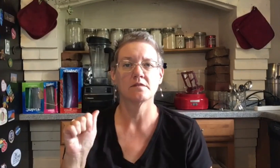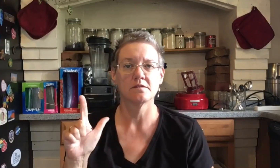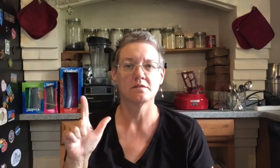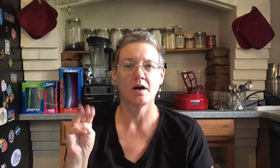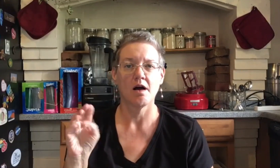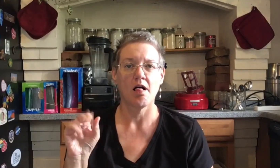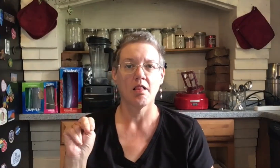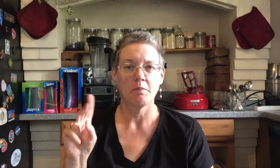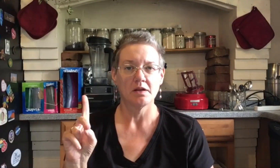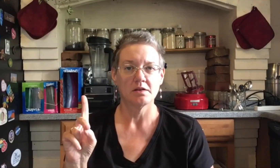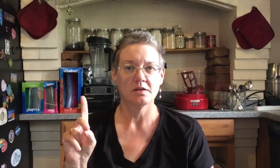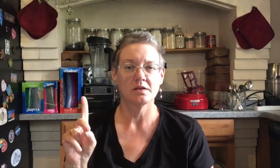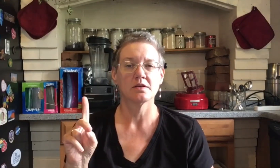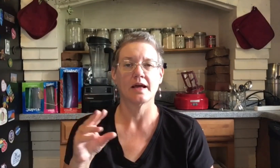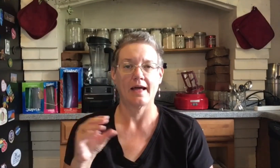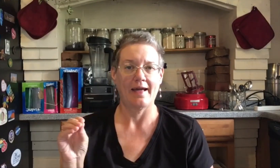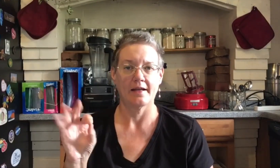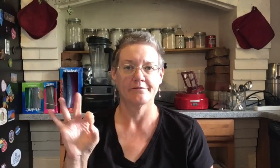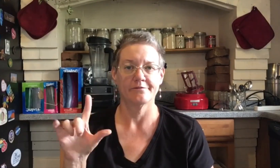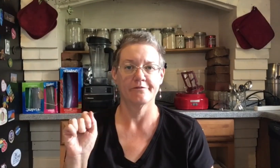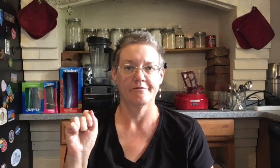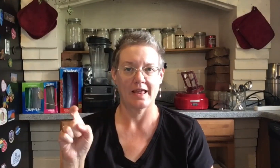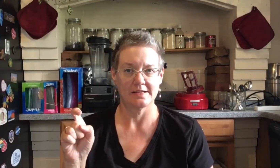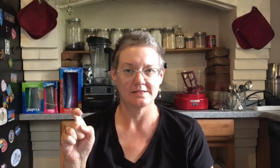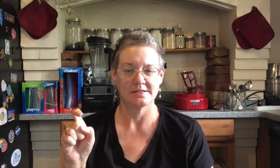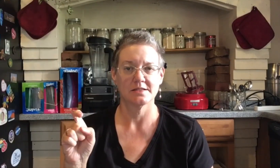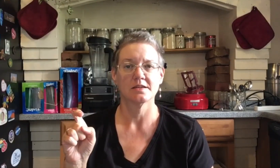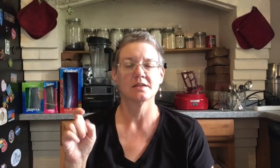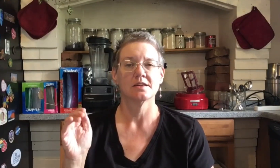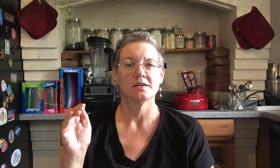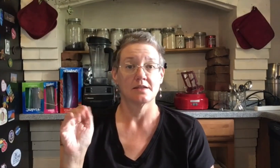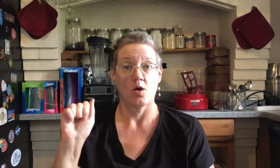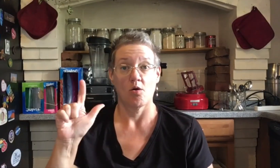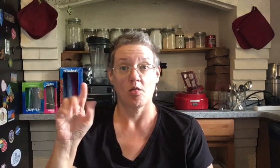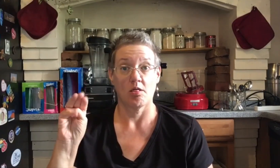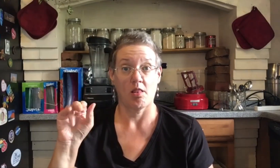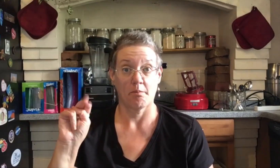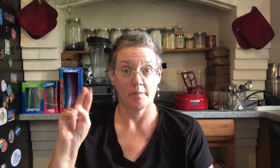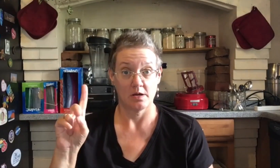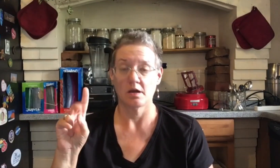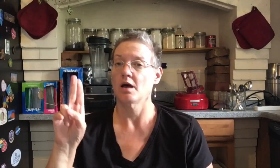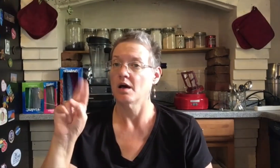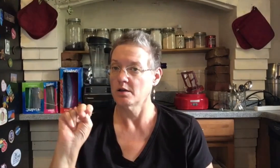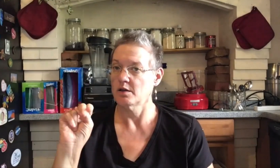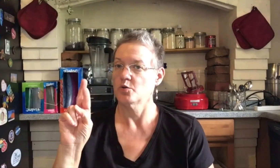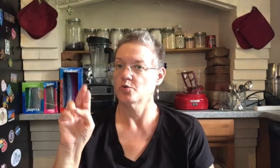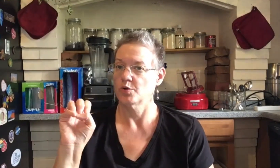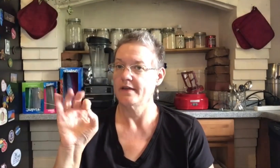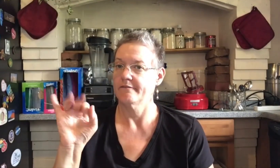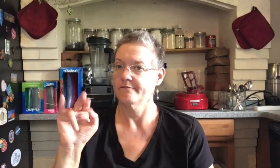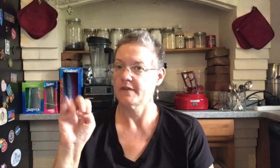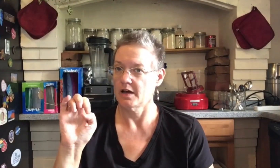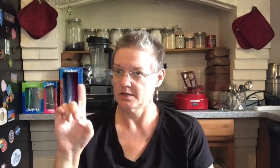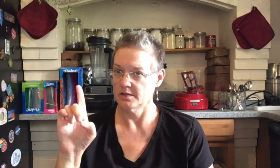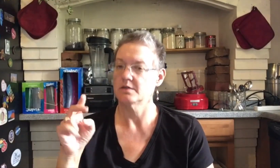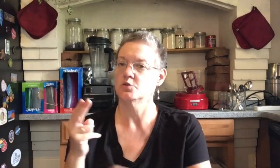2 that I don't have are almond oil and flax oil. Now, almond oil, the